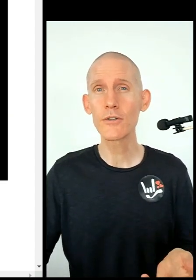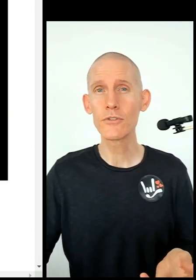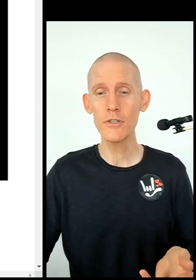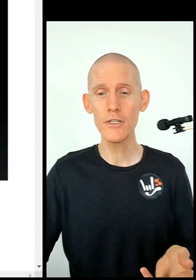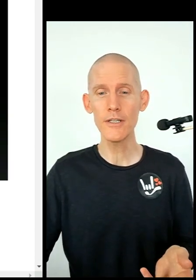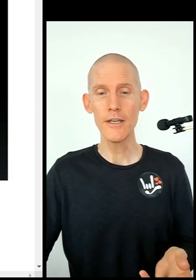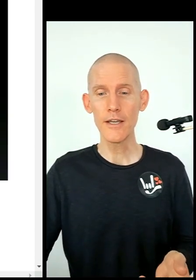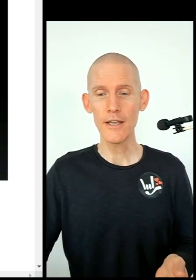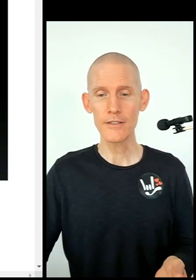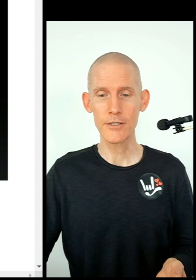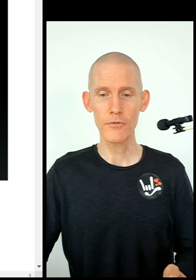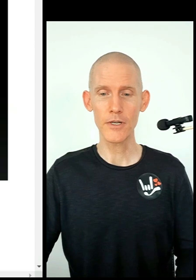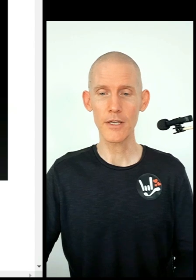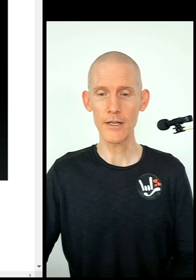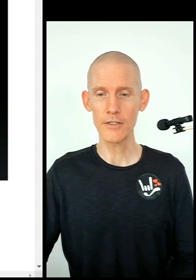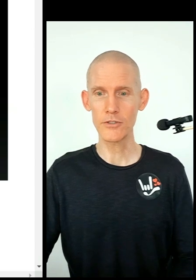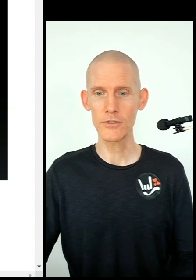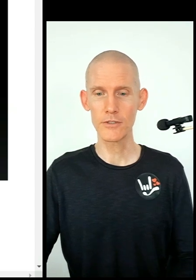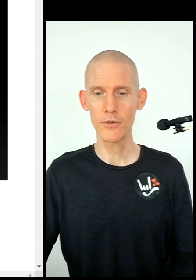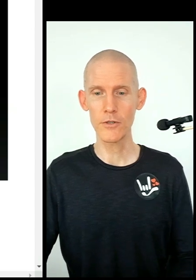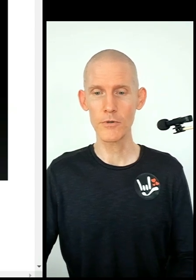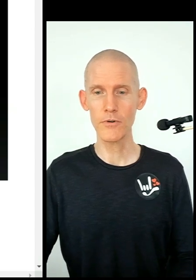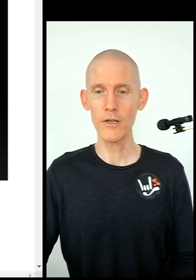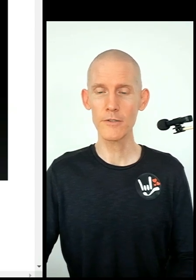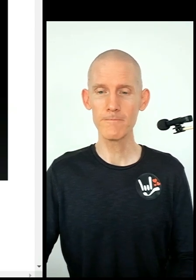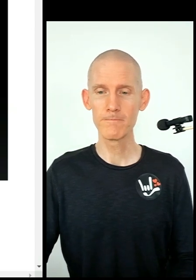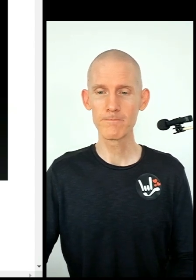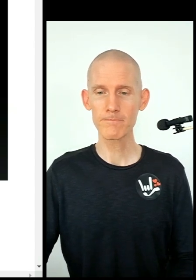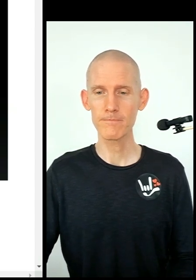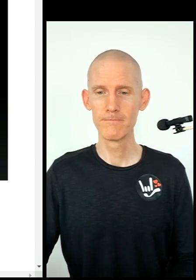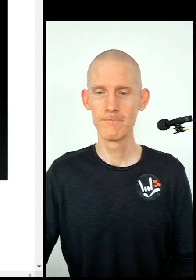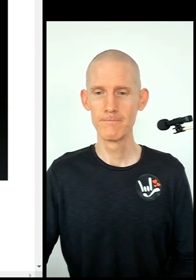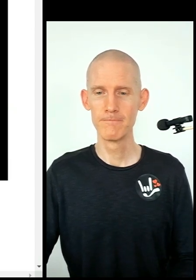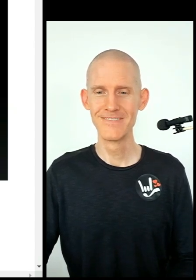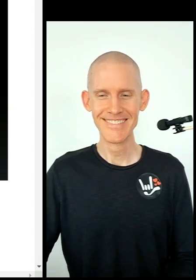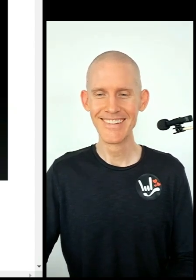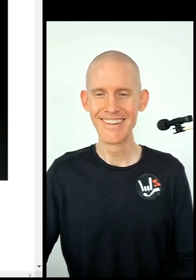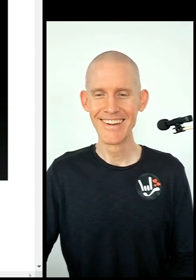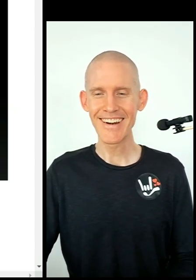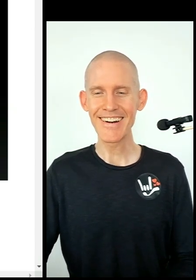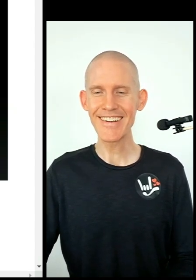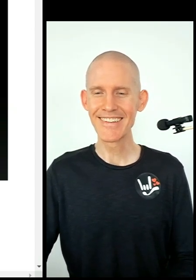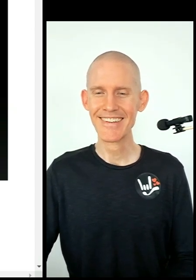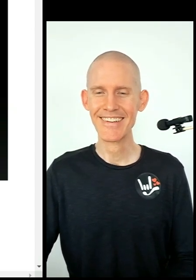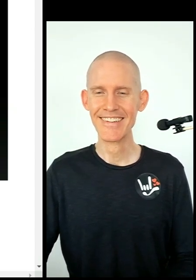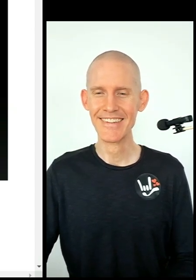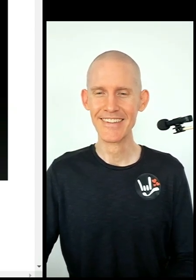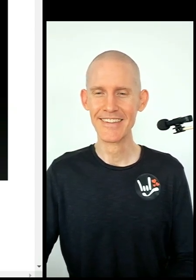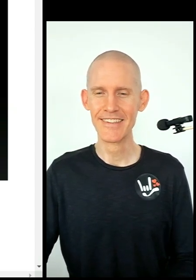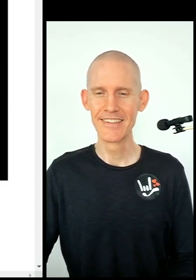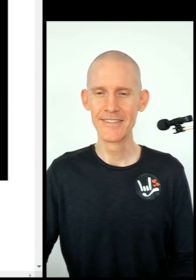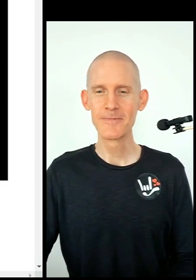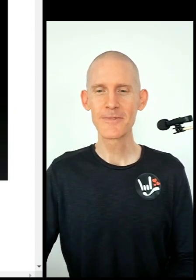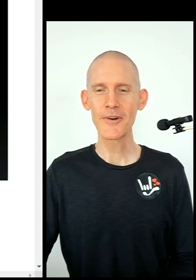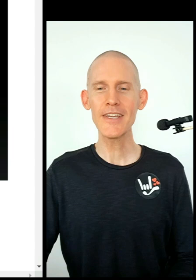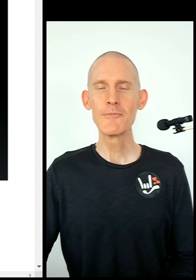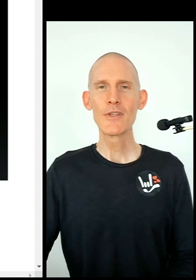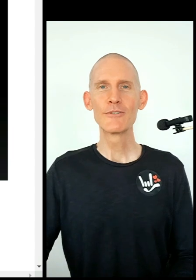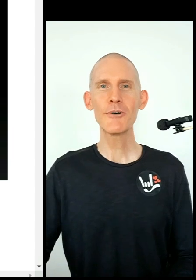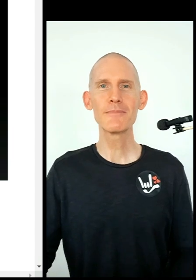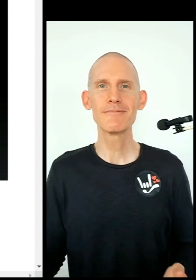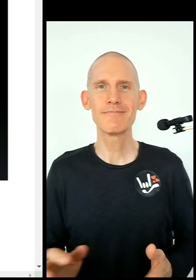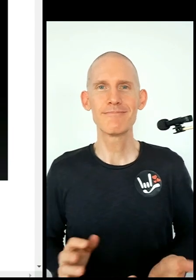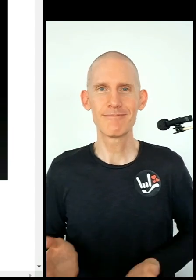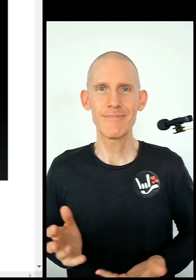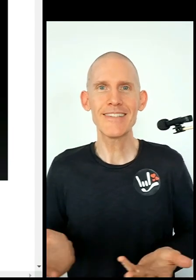improve your ASL journey and stuff like that. Let's go a little bit farther. All right.